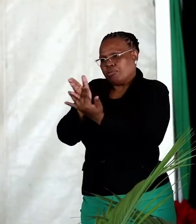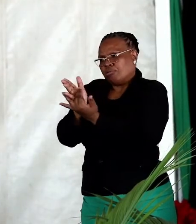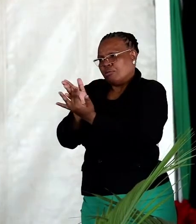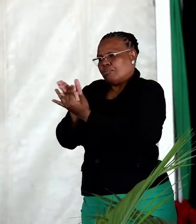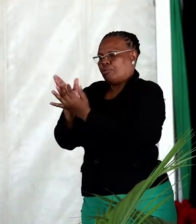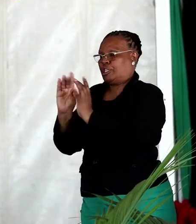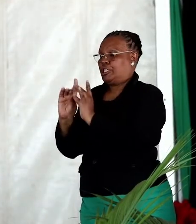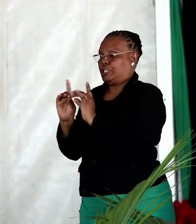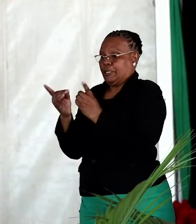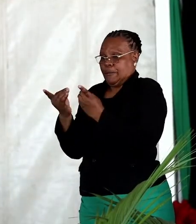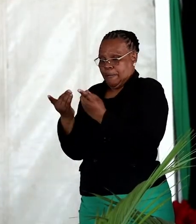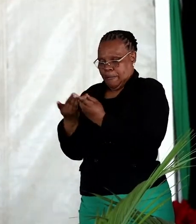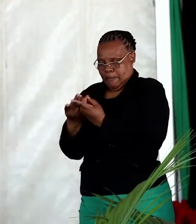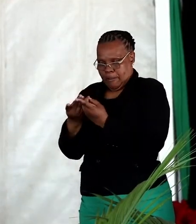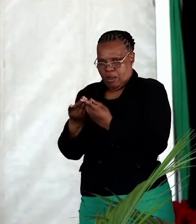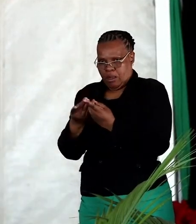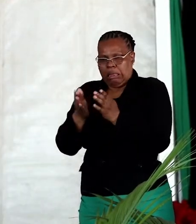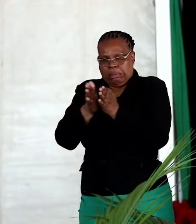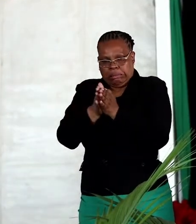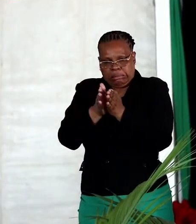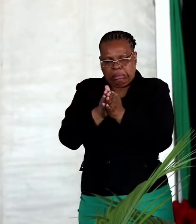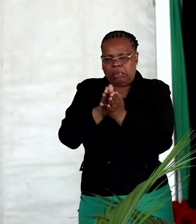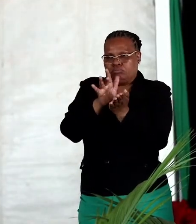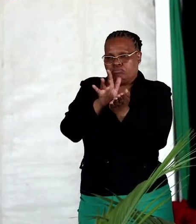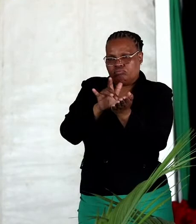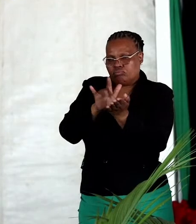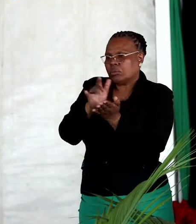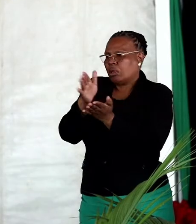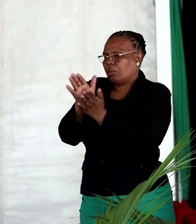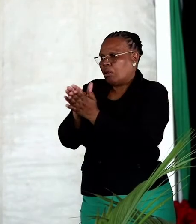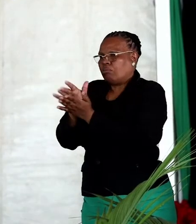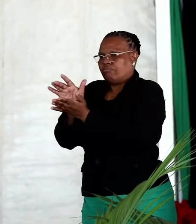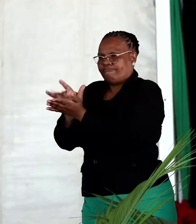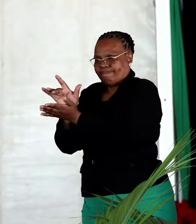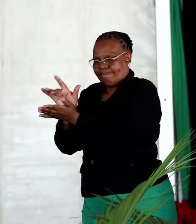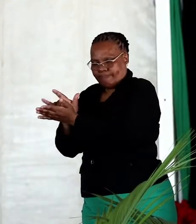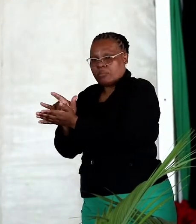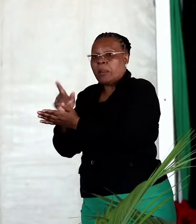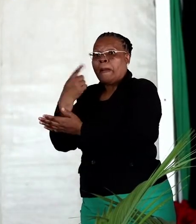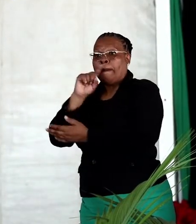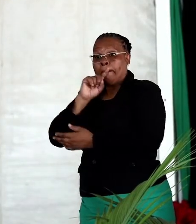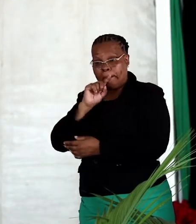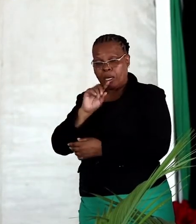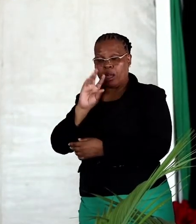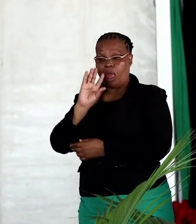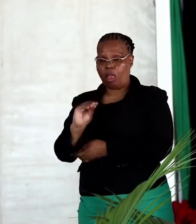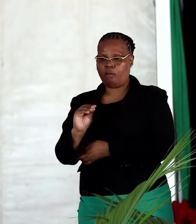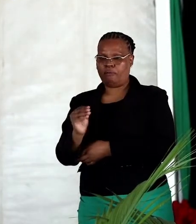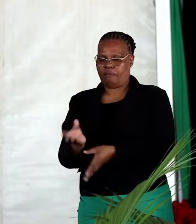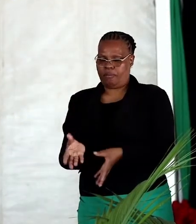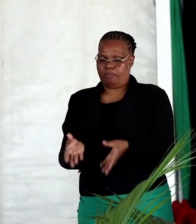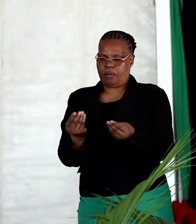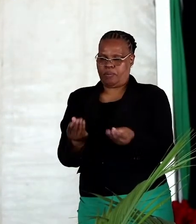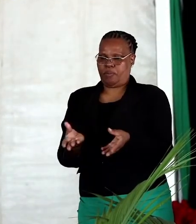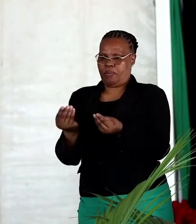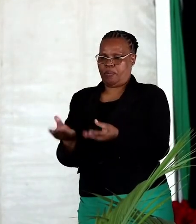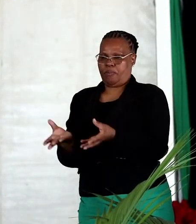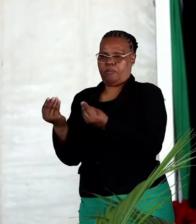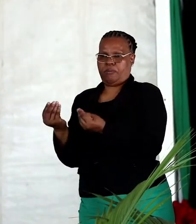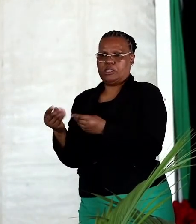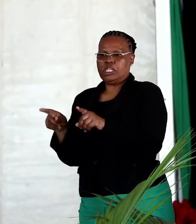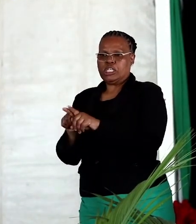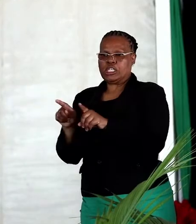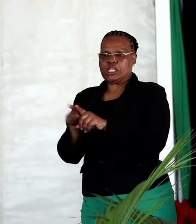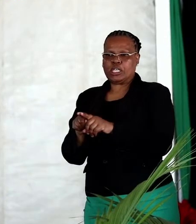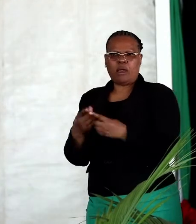besenza izicelo. Zakhona izinto abazifumana ezinjenge-contracts, zakhona izinto